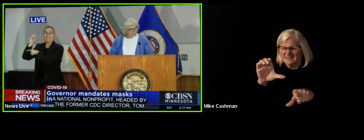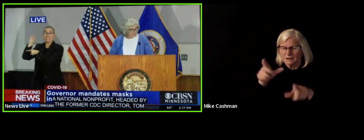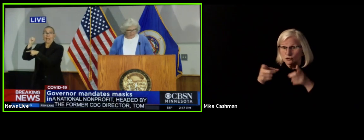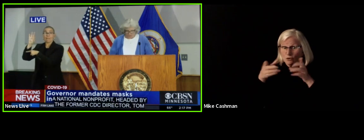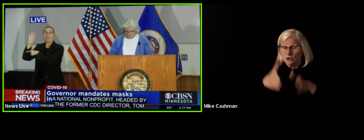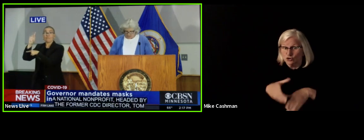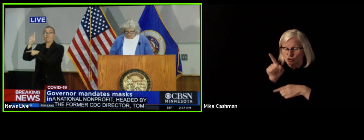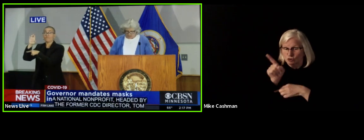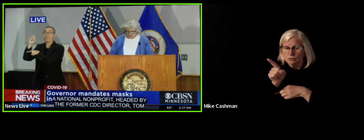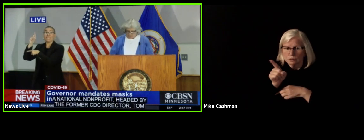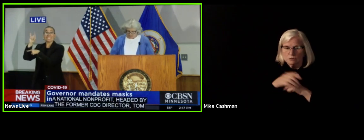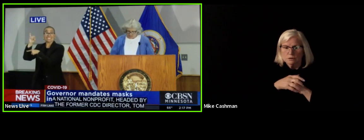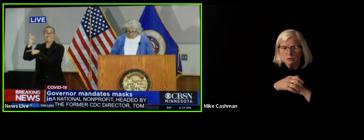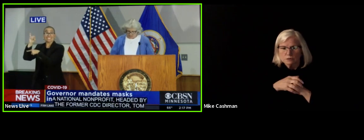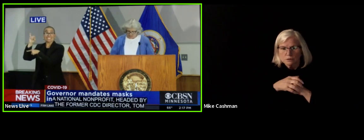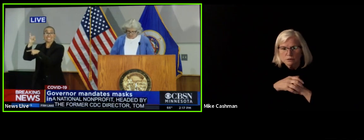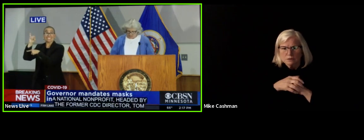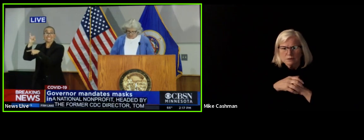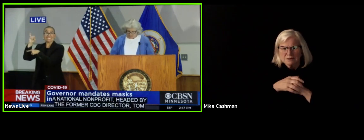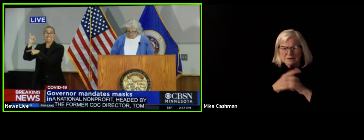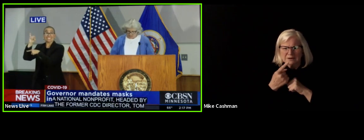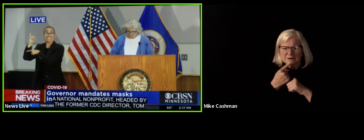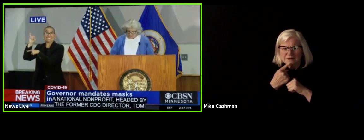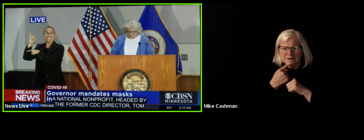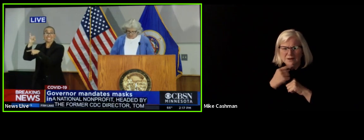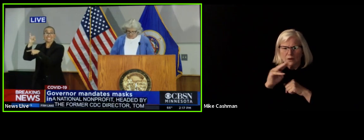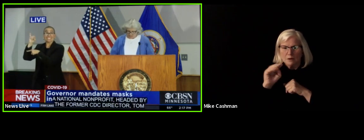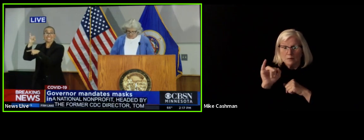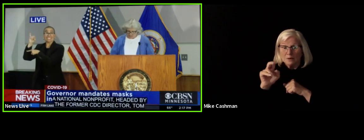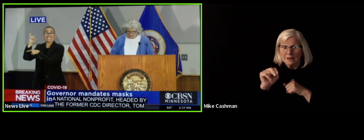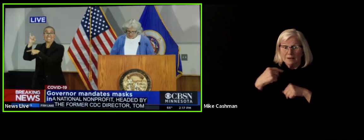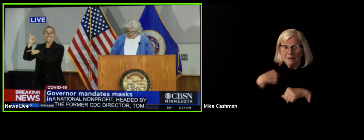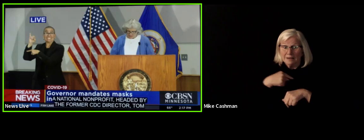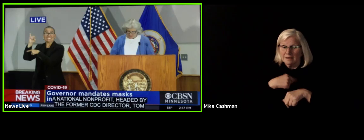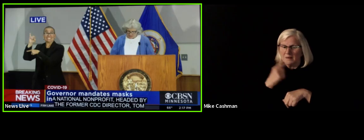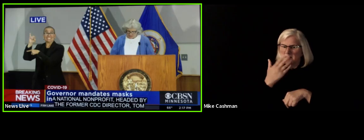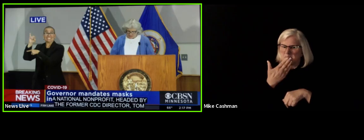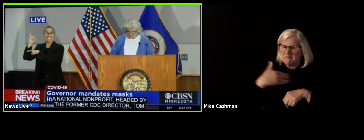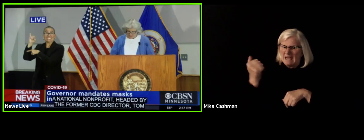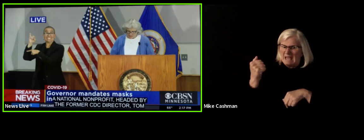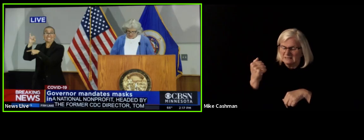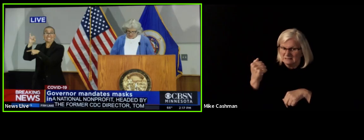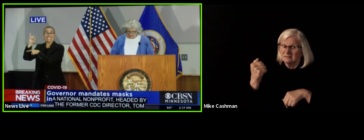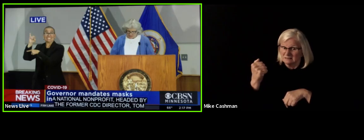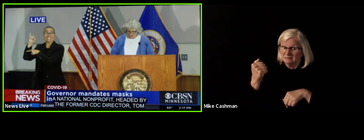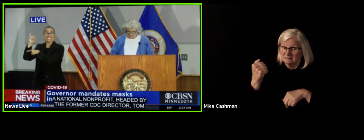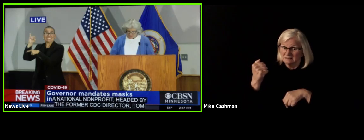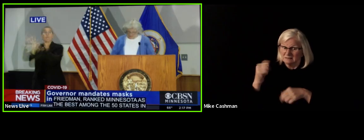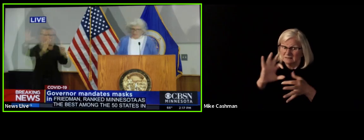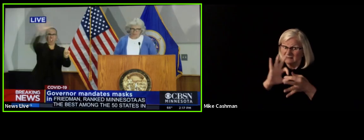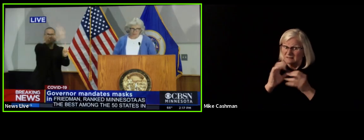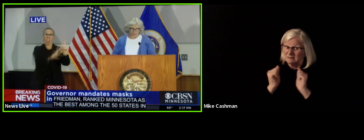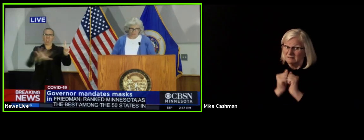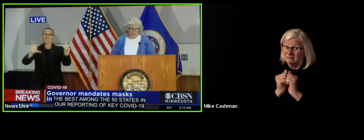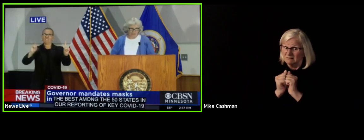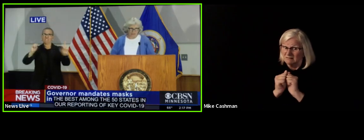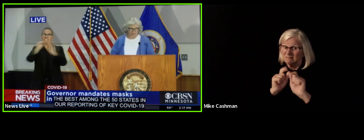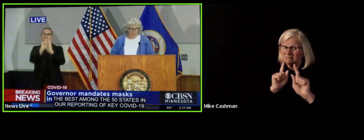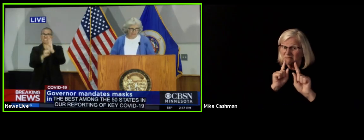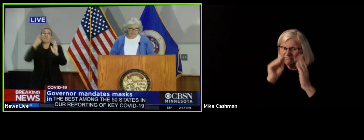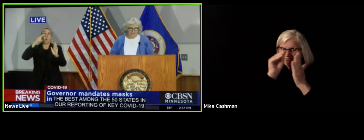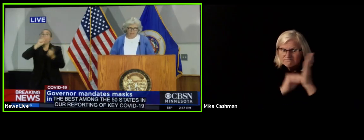ranked Minnesota as the best among the 50 states in our reporting of key COVID-19 data. We know there's always more work to